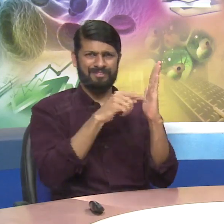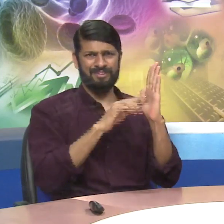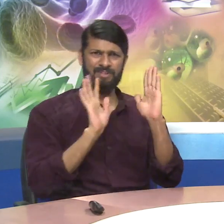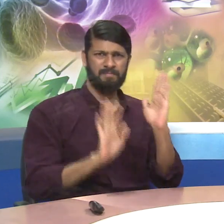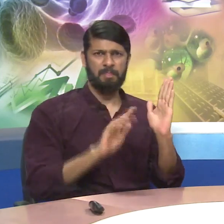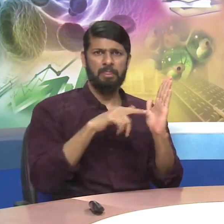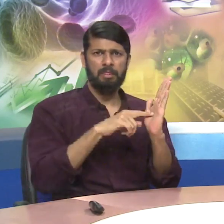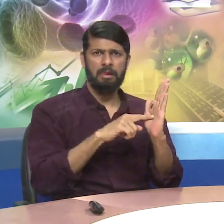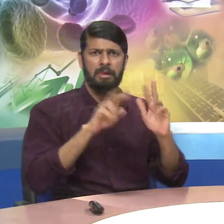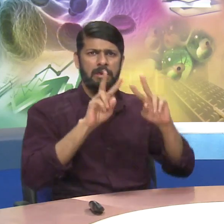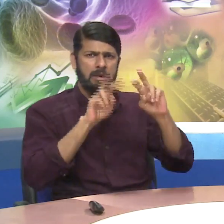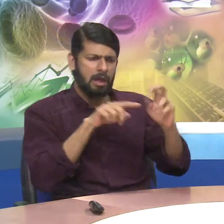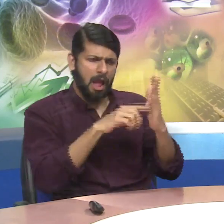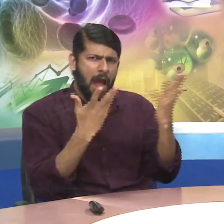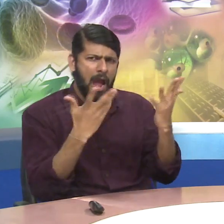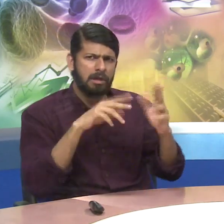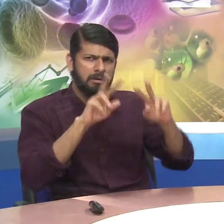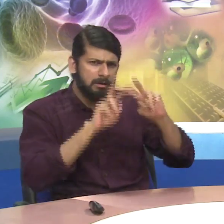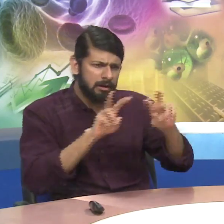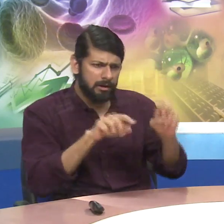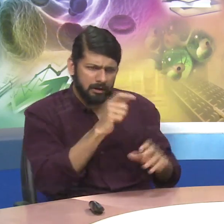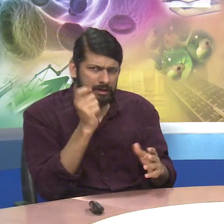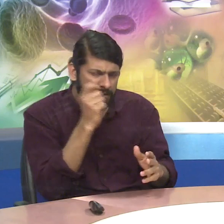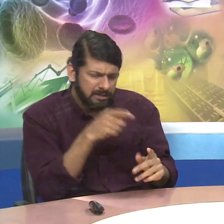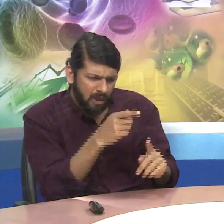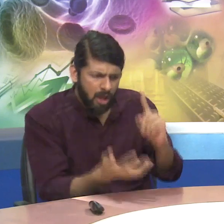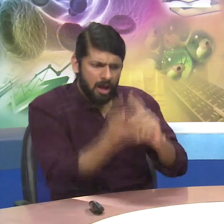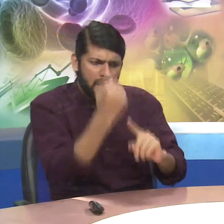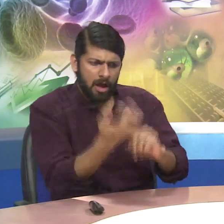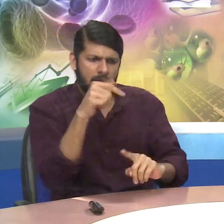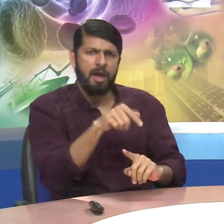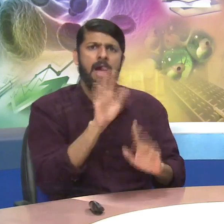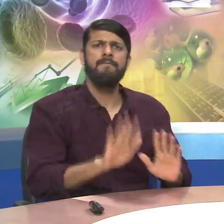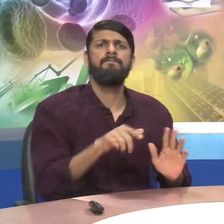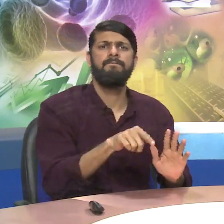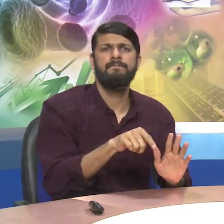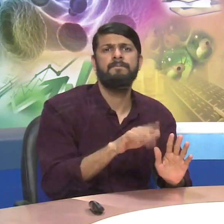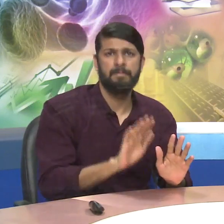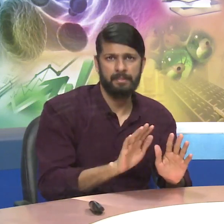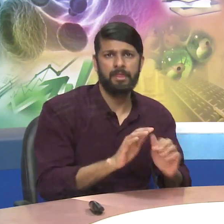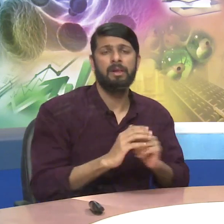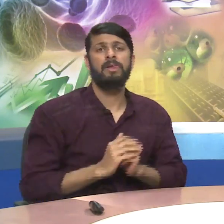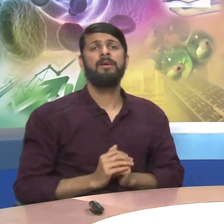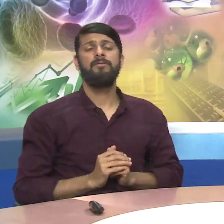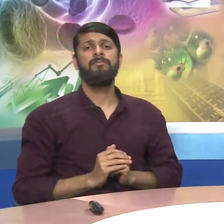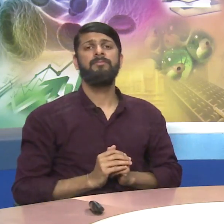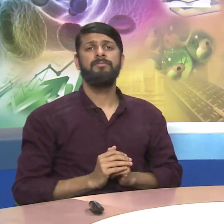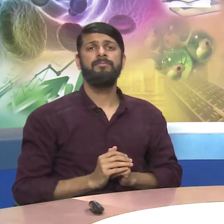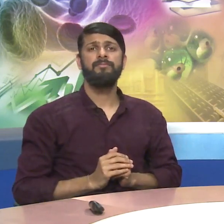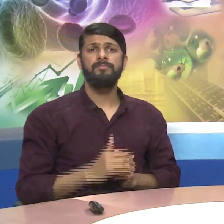Also, analyze the nature of the Indian Constitution and to establish the importance of fundamental rights,